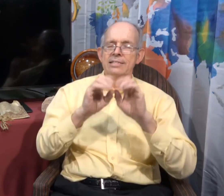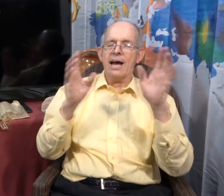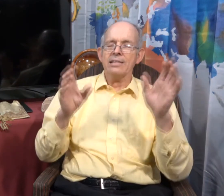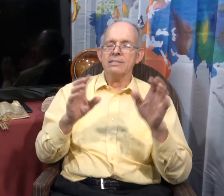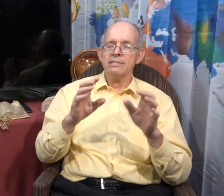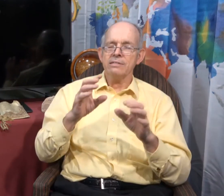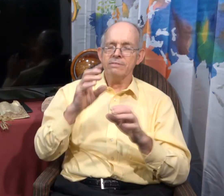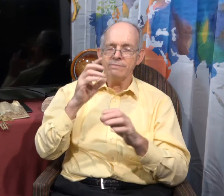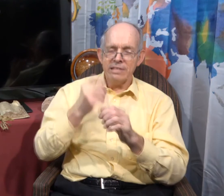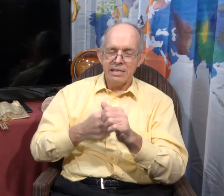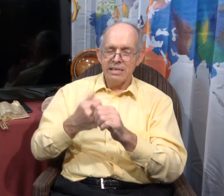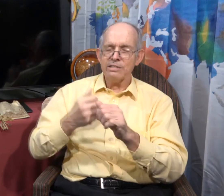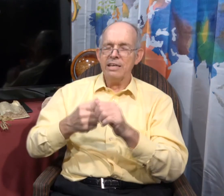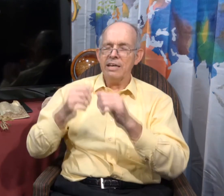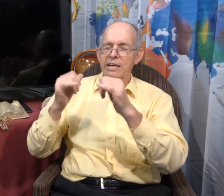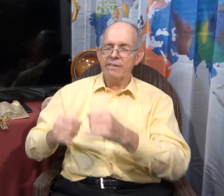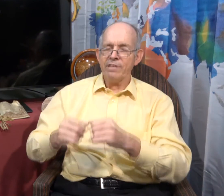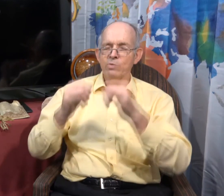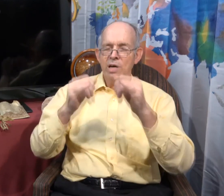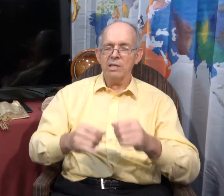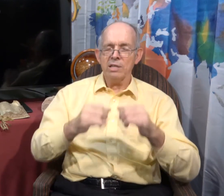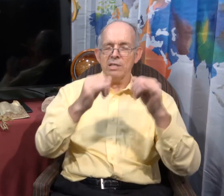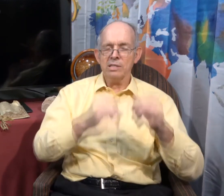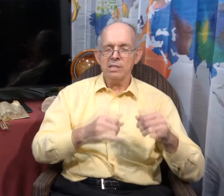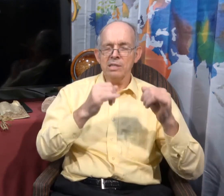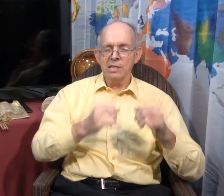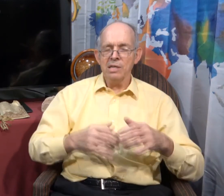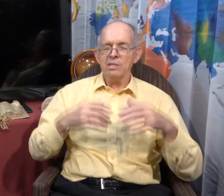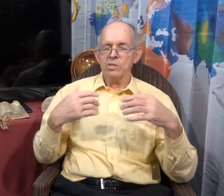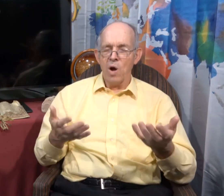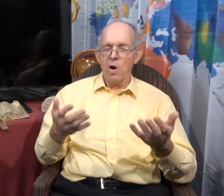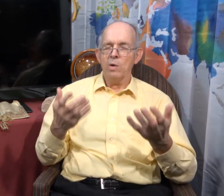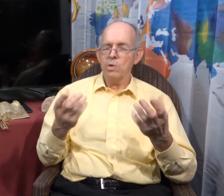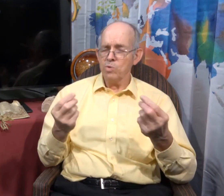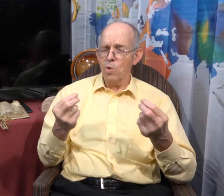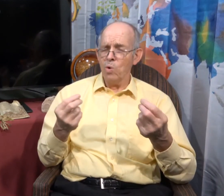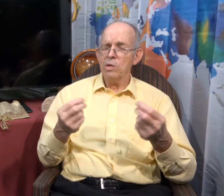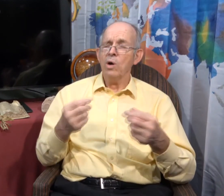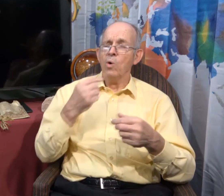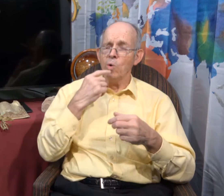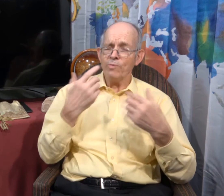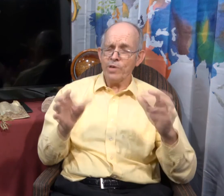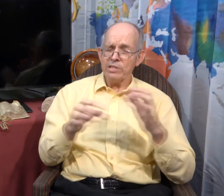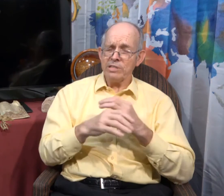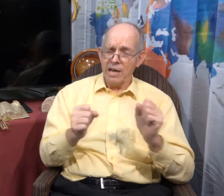night of Israel. So, with you, who first say,